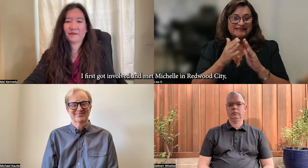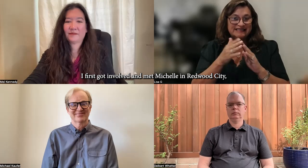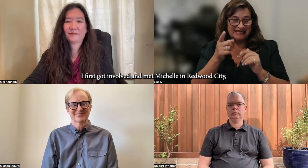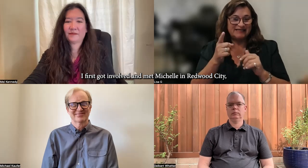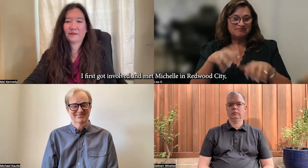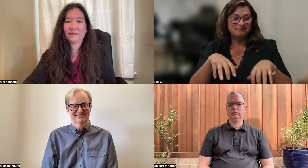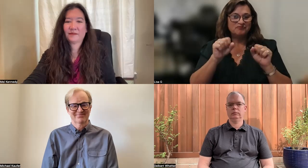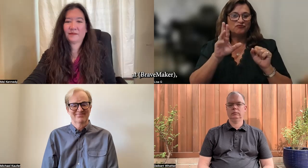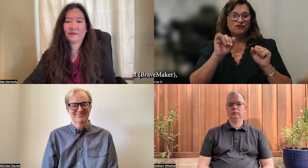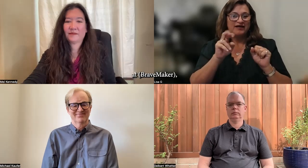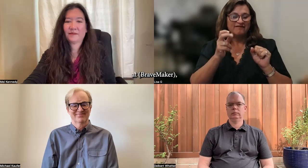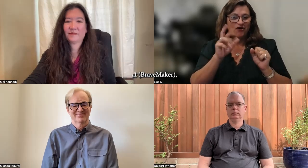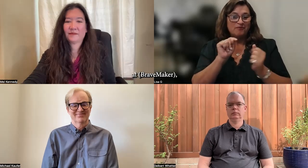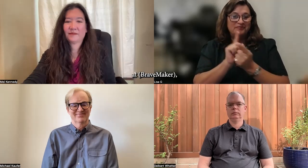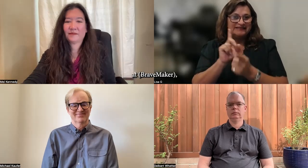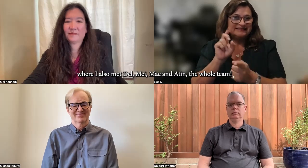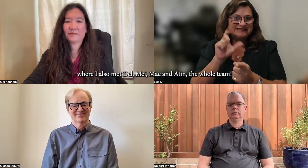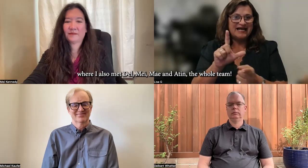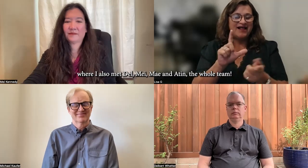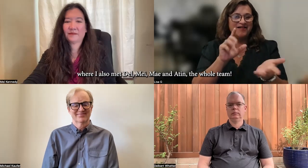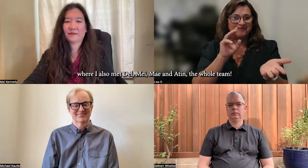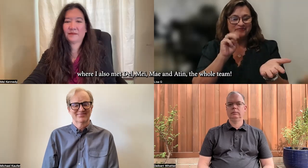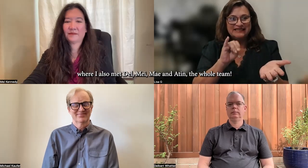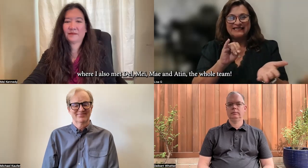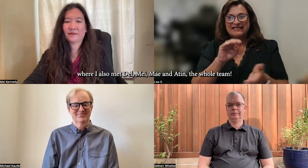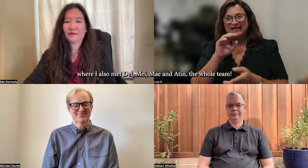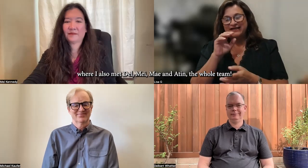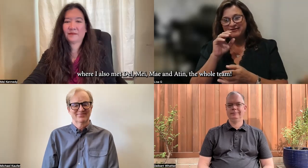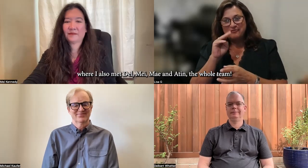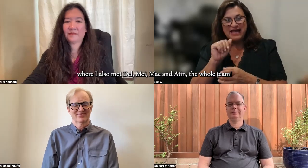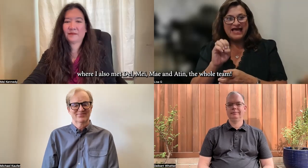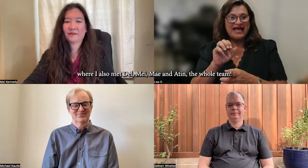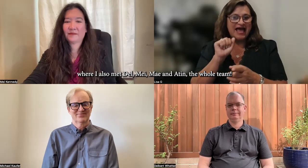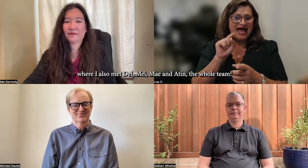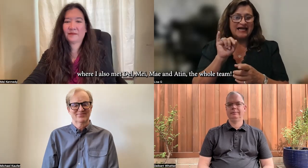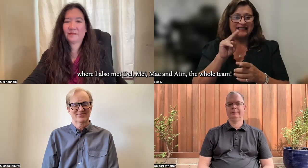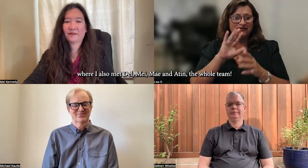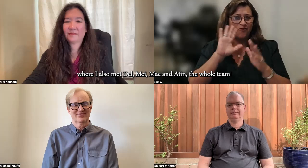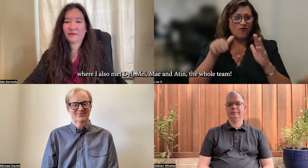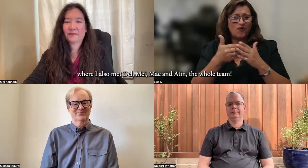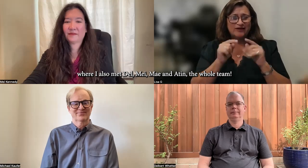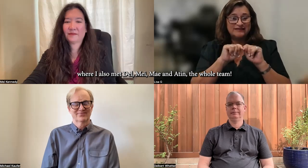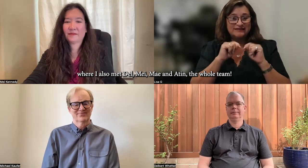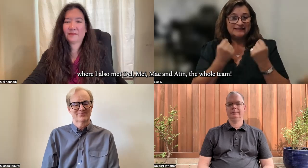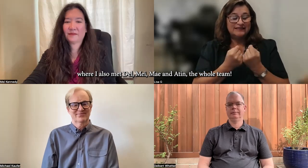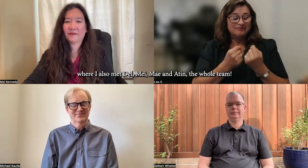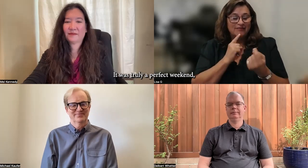Redwood City at Bravemaker, where I also met Del, May, and Atin, the whole